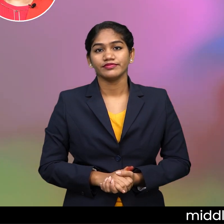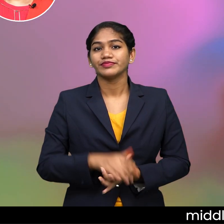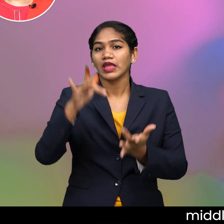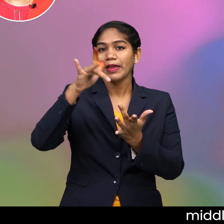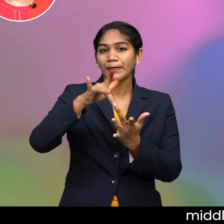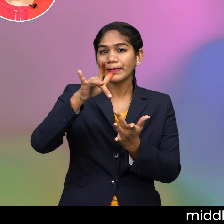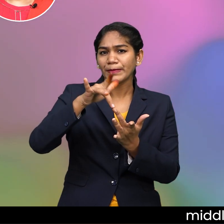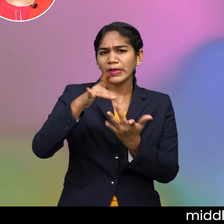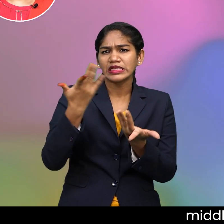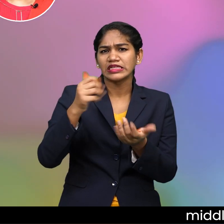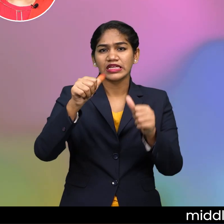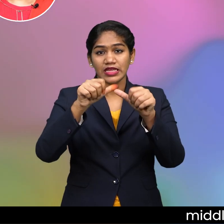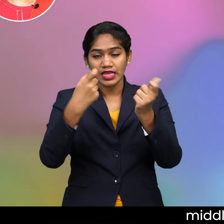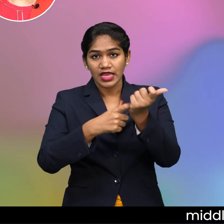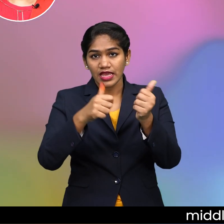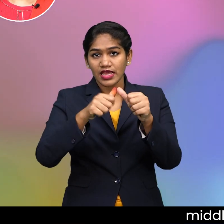middle arachnoid,